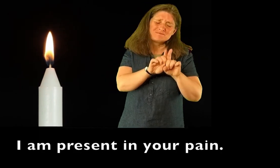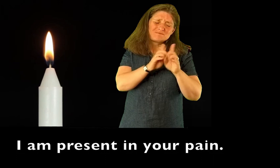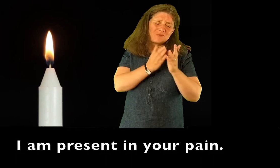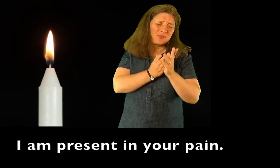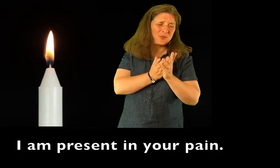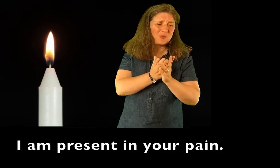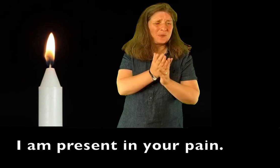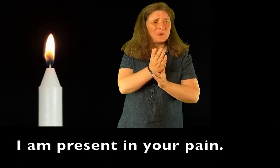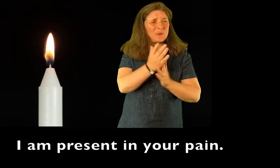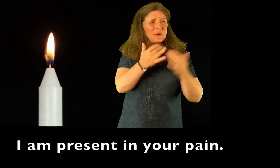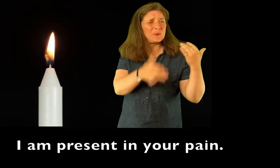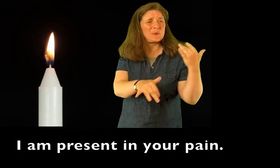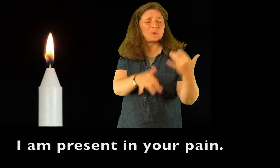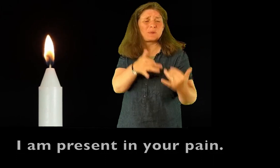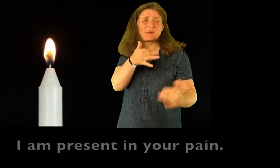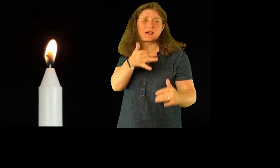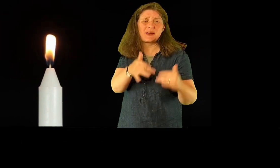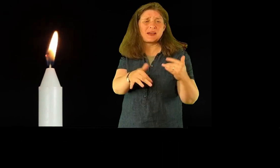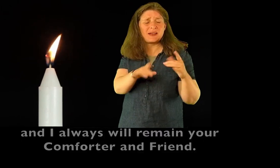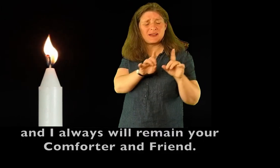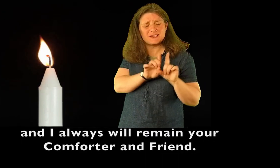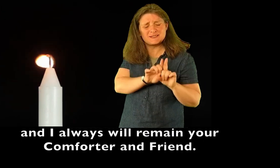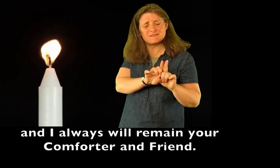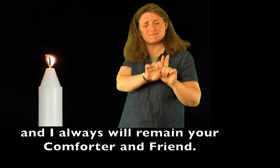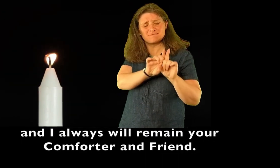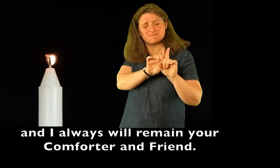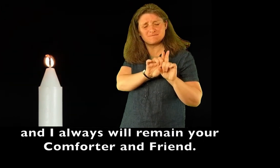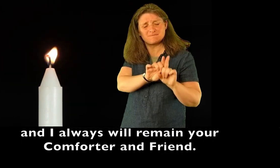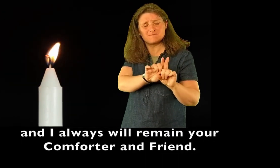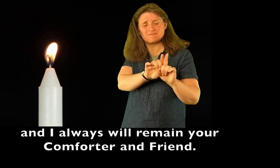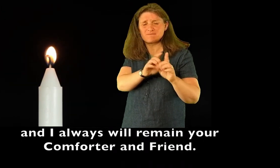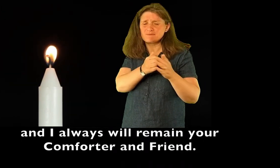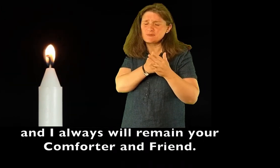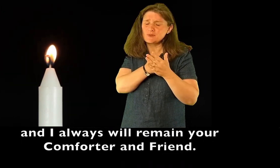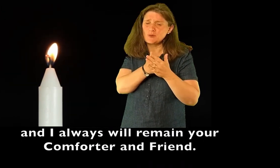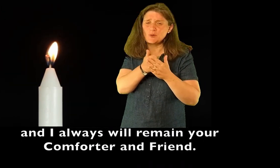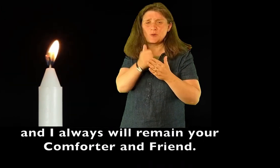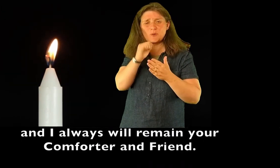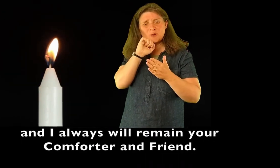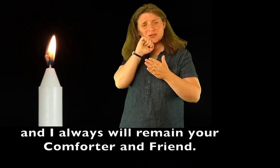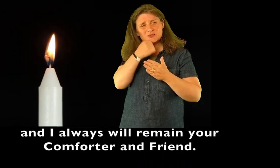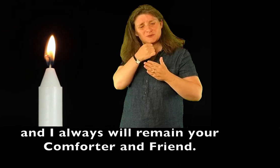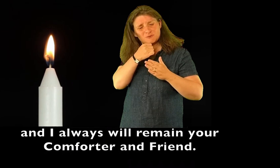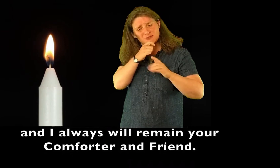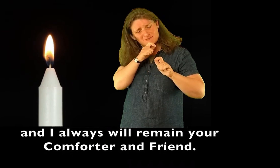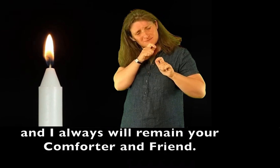and I always will remain